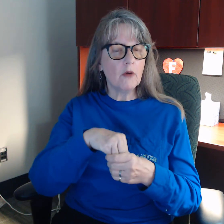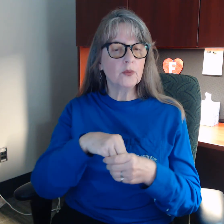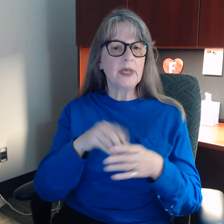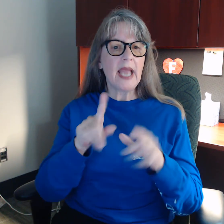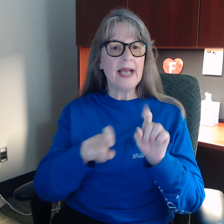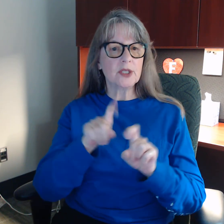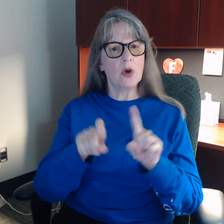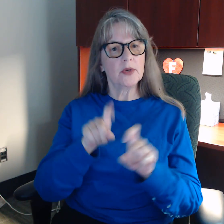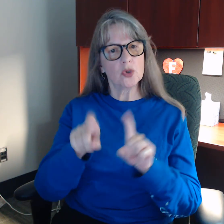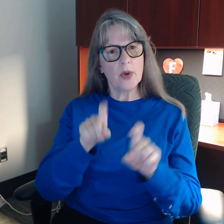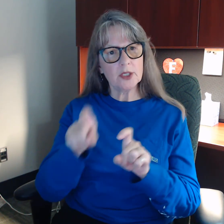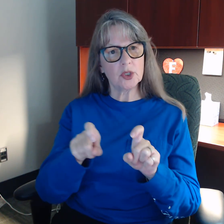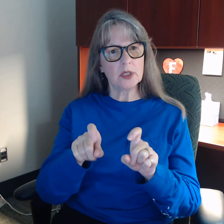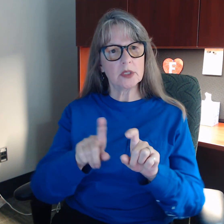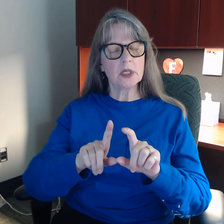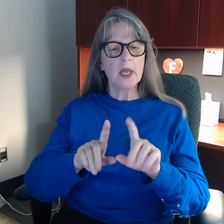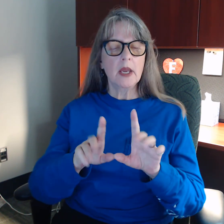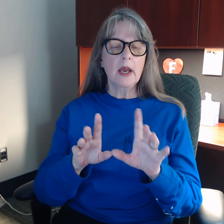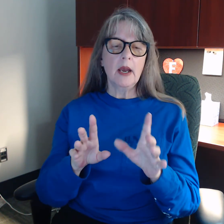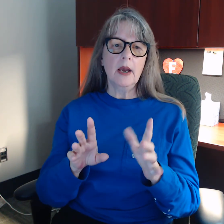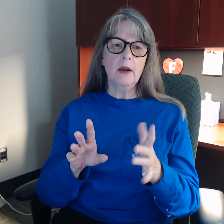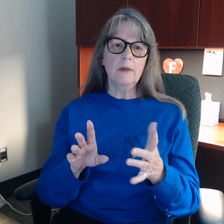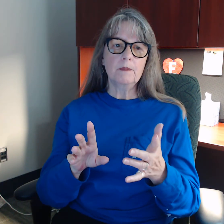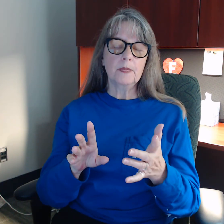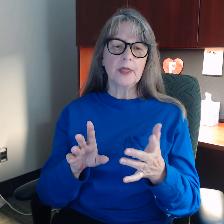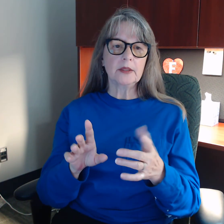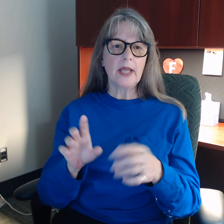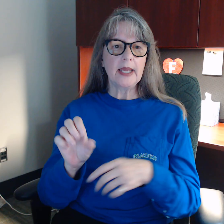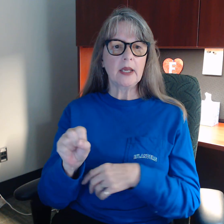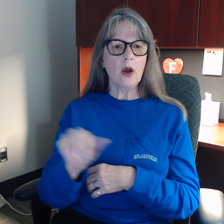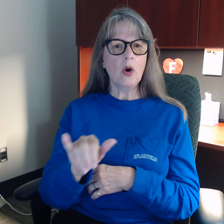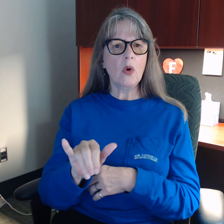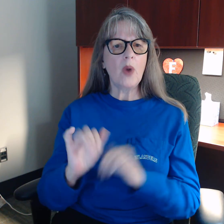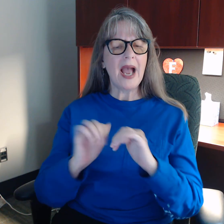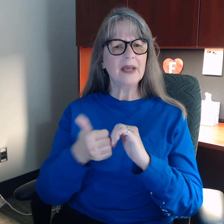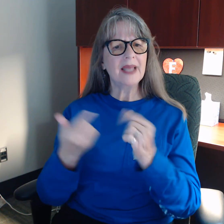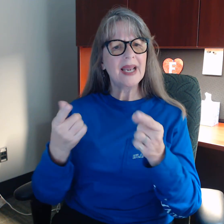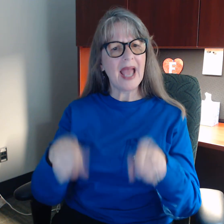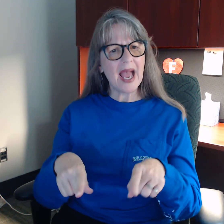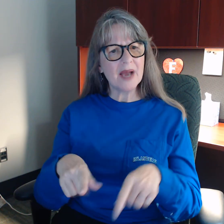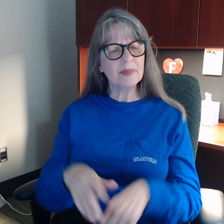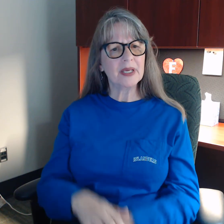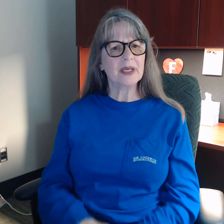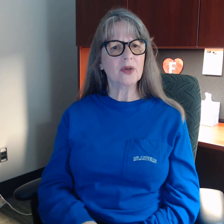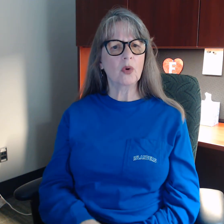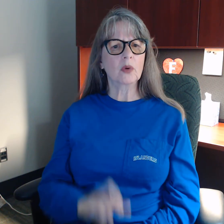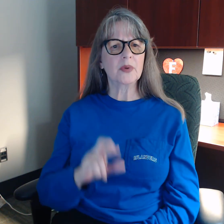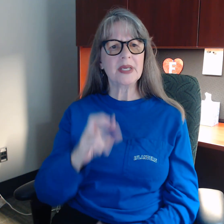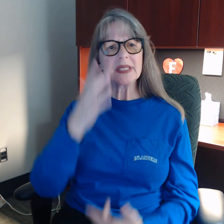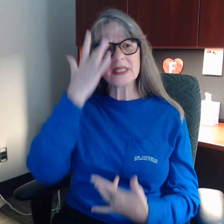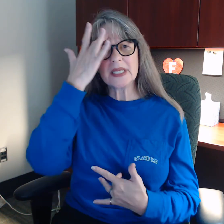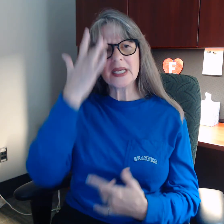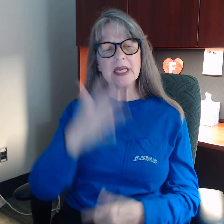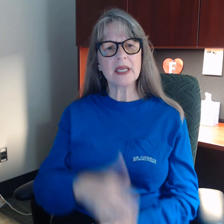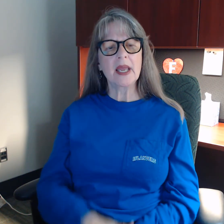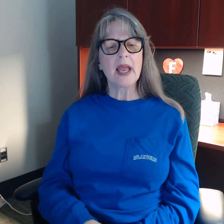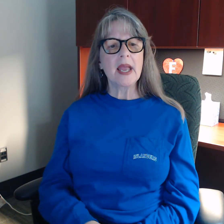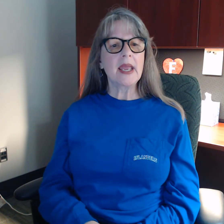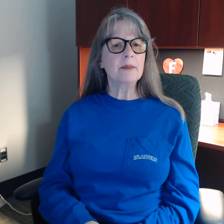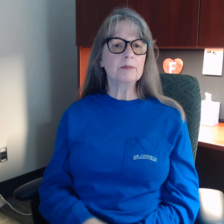We ask all these questions. Like, oh, how did that happen? Or were they sick? And